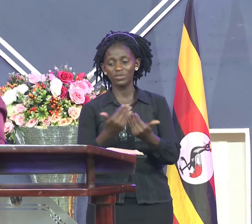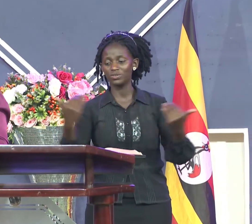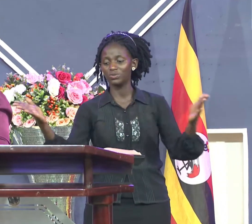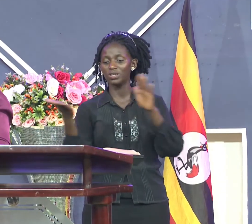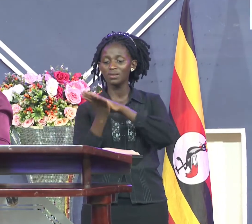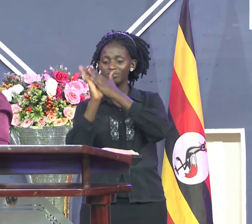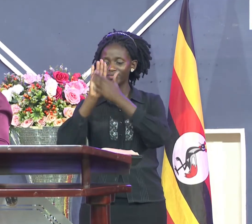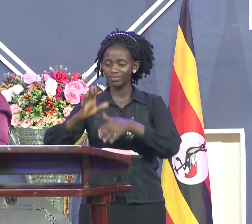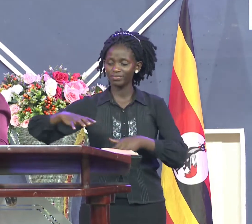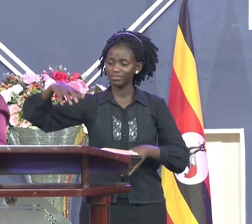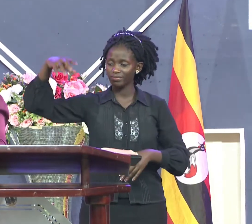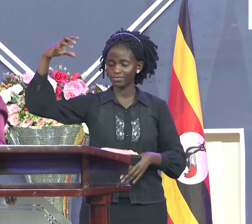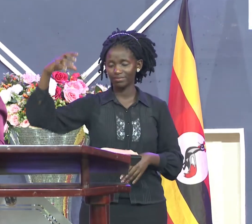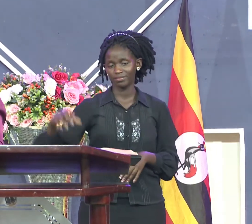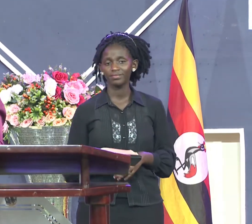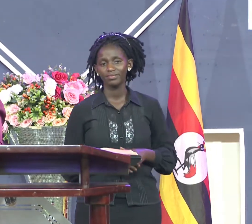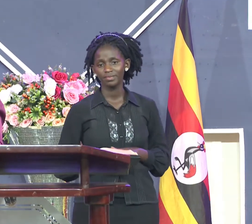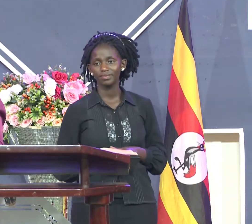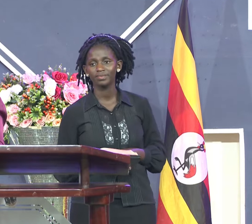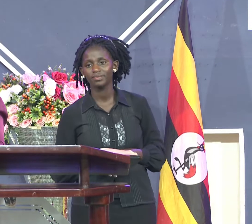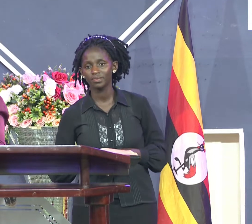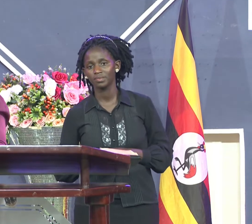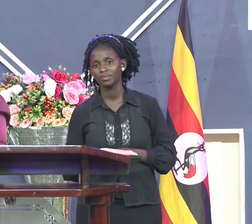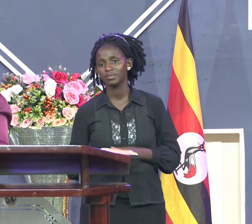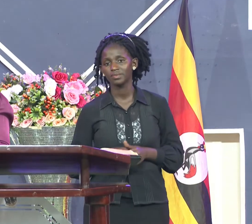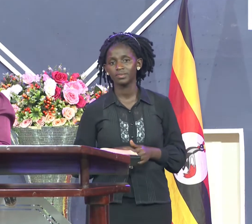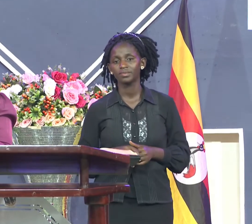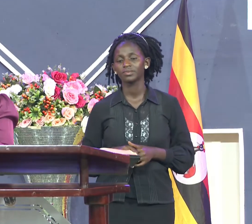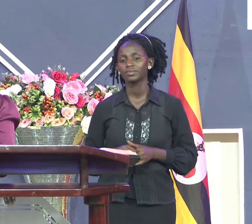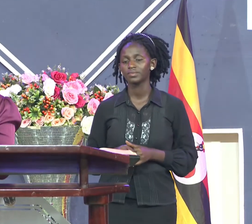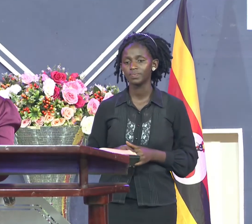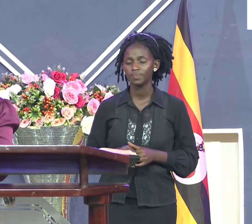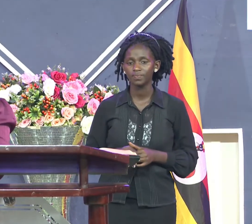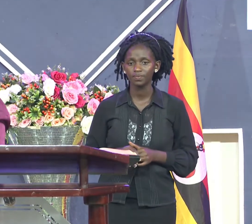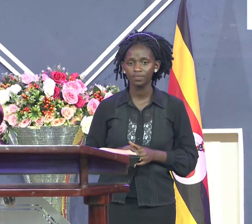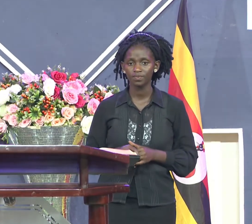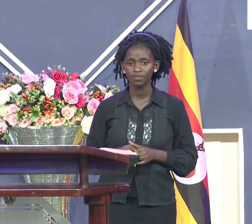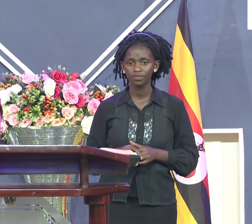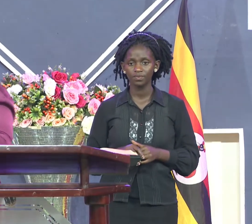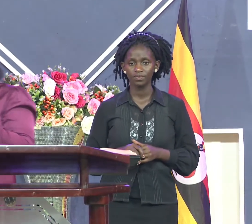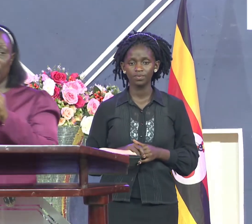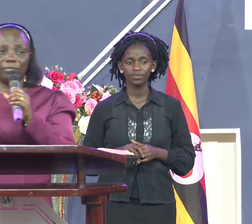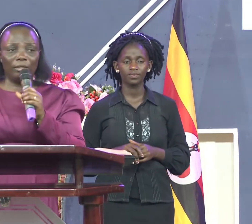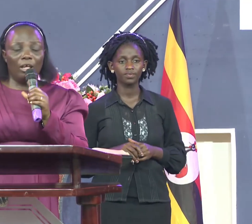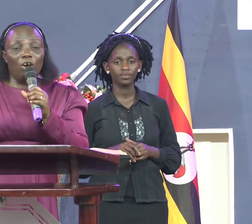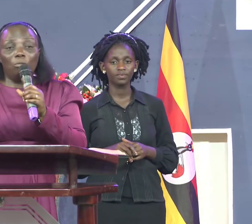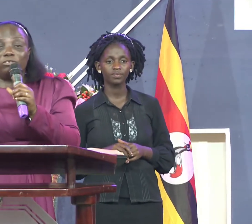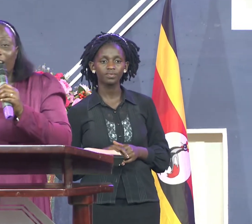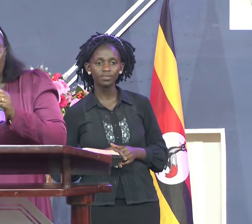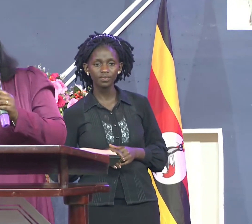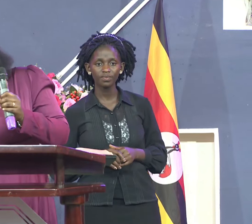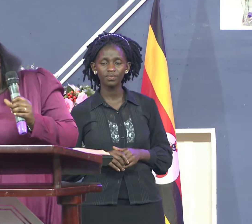It is the Holy Spirit who will direct you, who will teach you, who will show you the way of how you will nurture up your